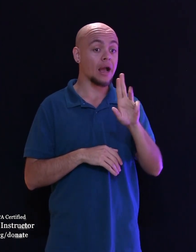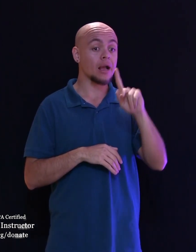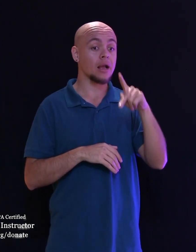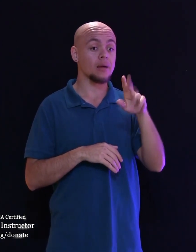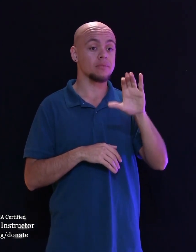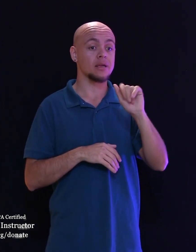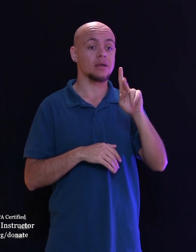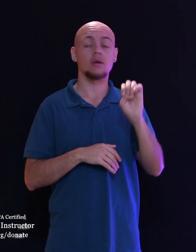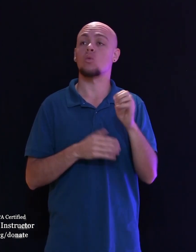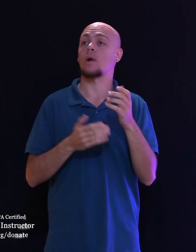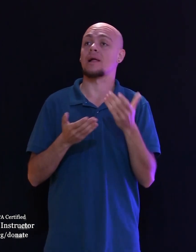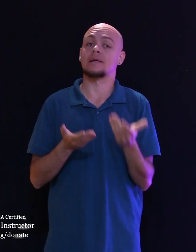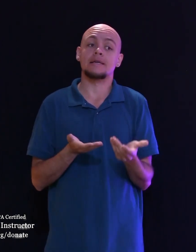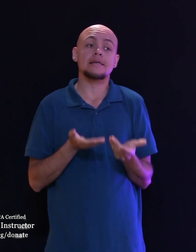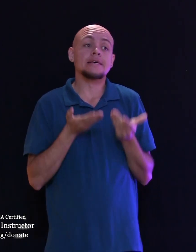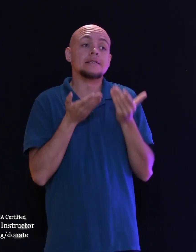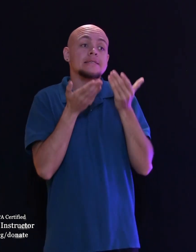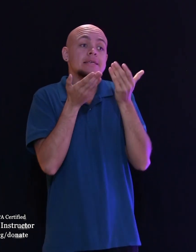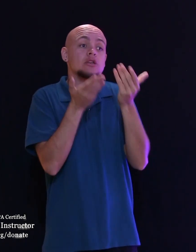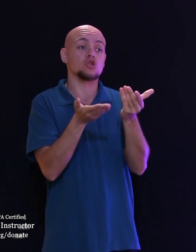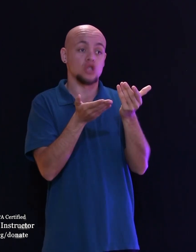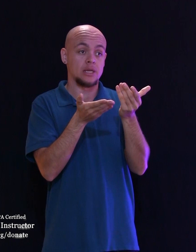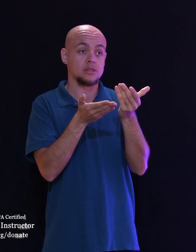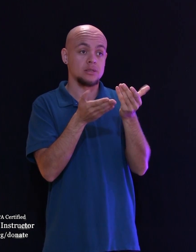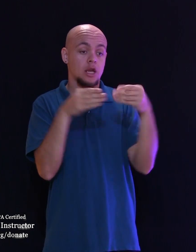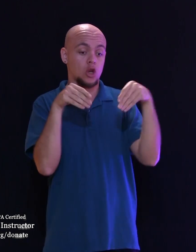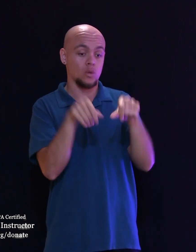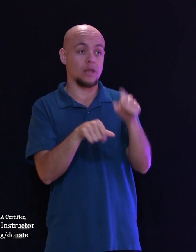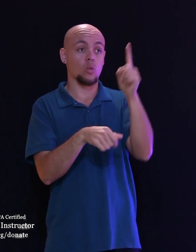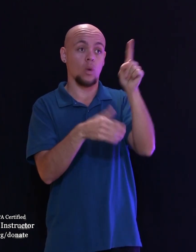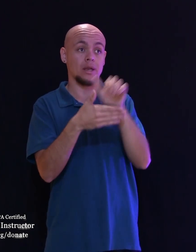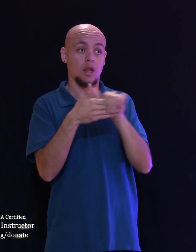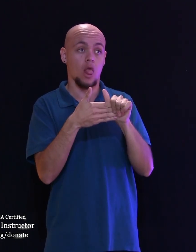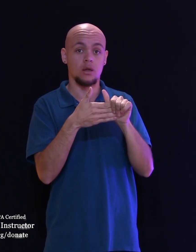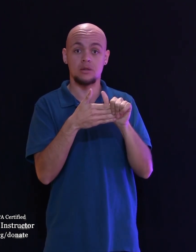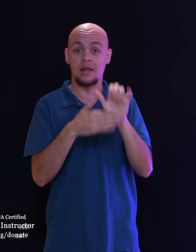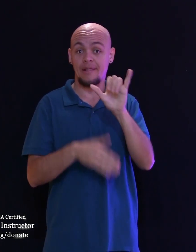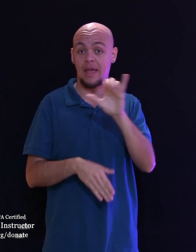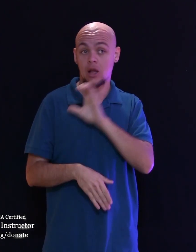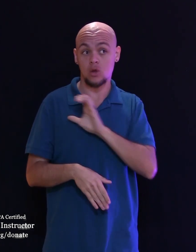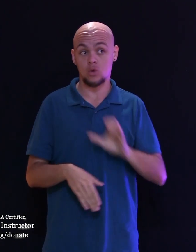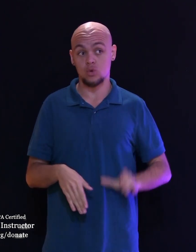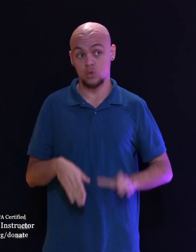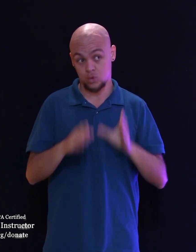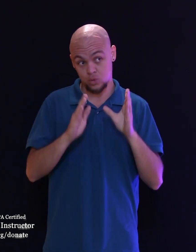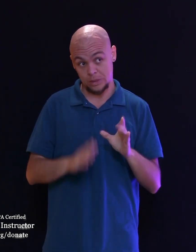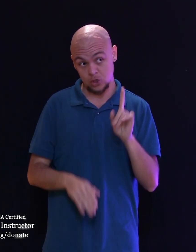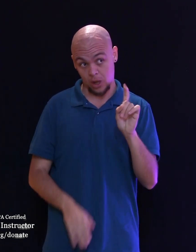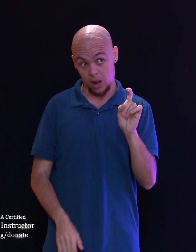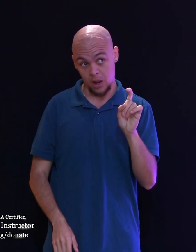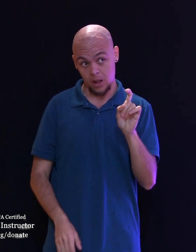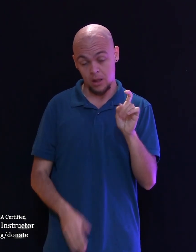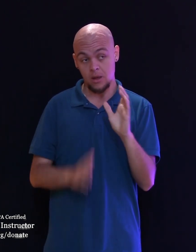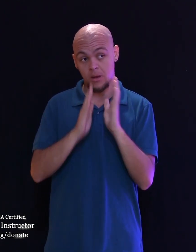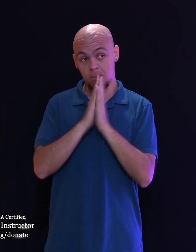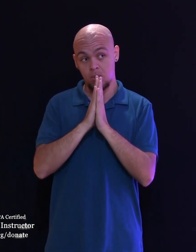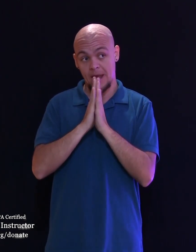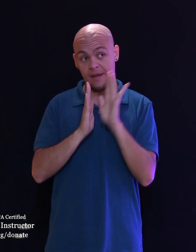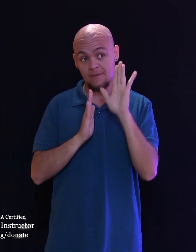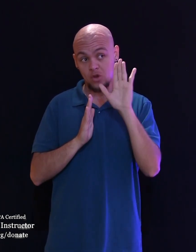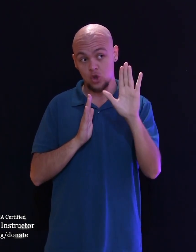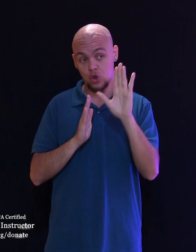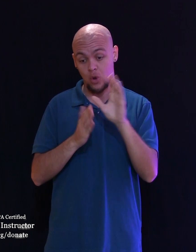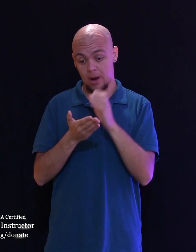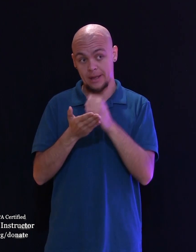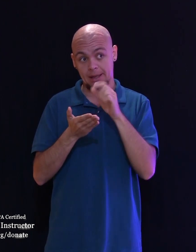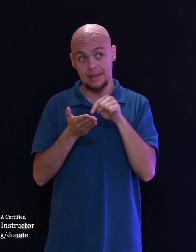cupcake, and they go, well, it's a suggested donation of $1. Are you a Christian? Shall we pray over your cupcake for